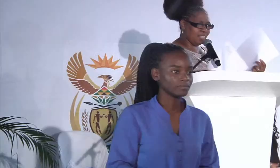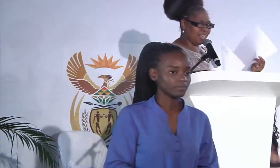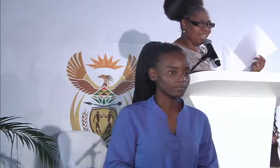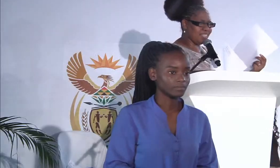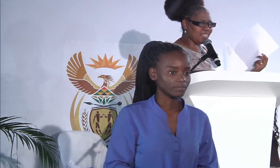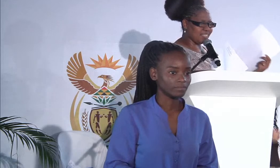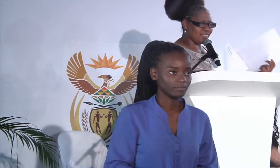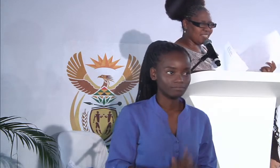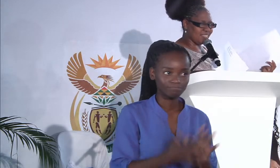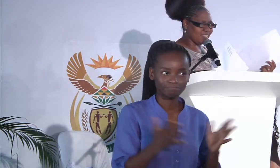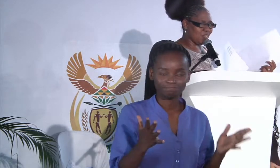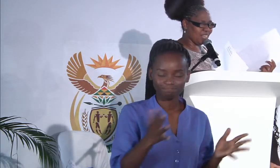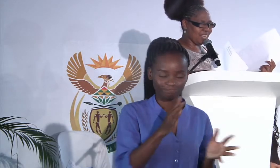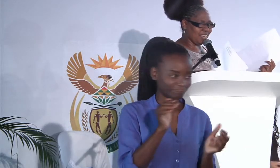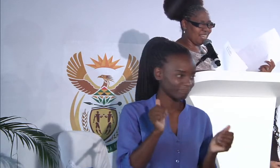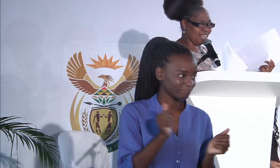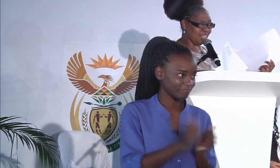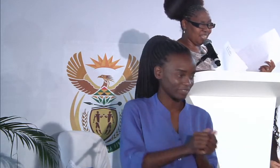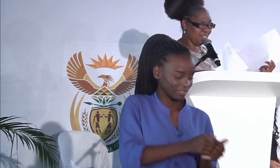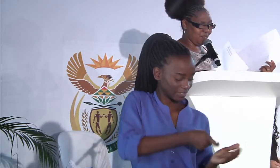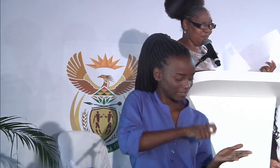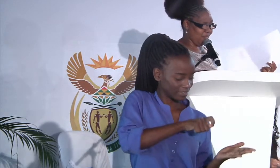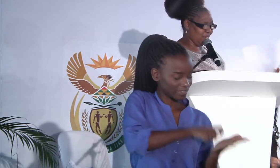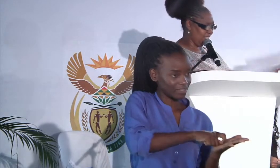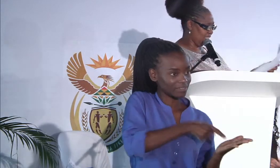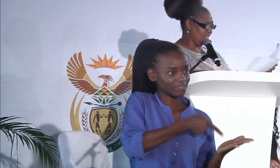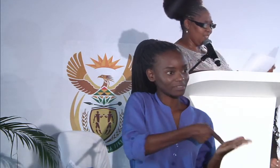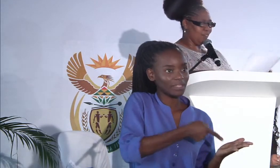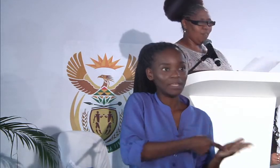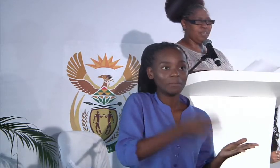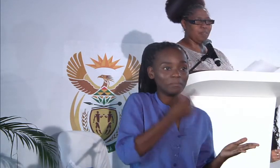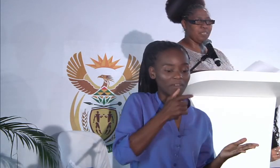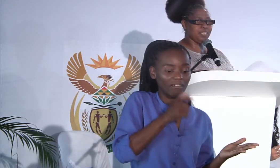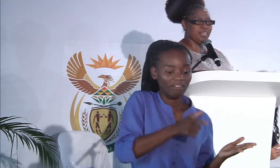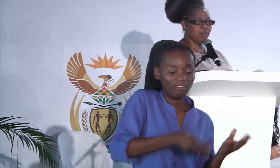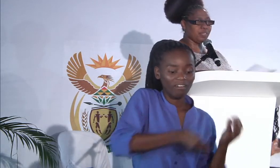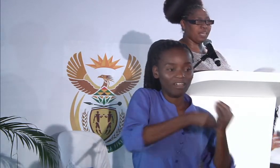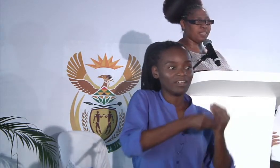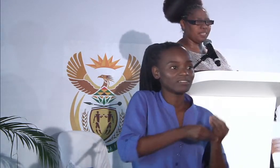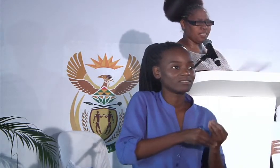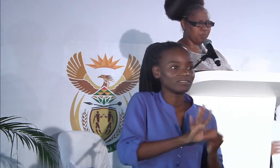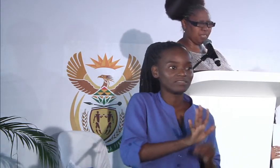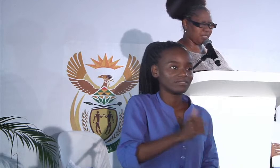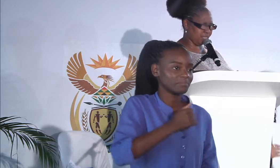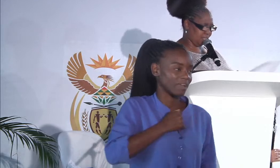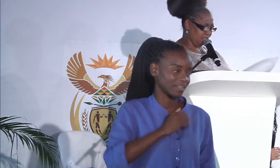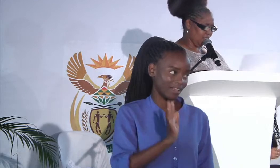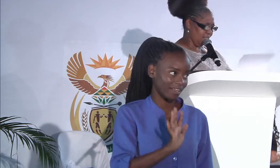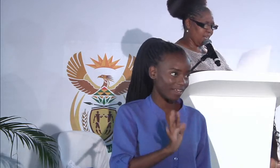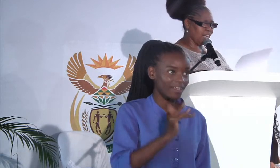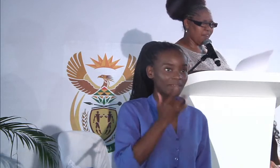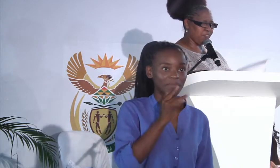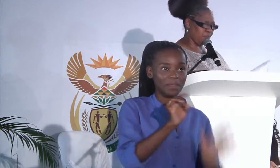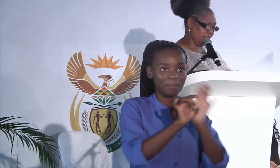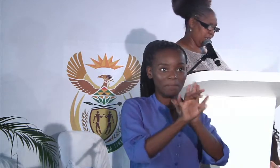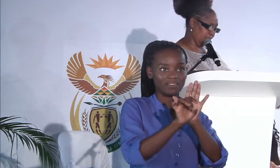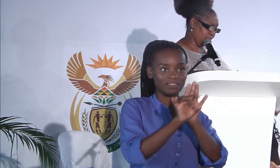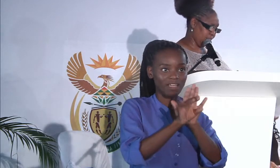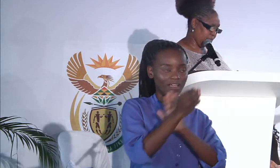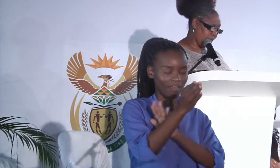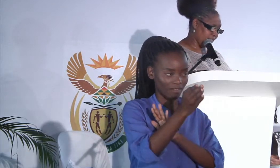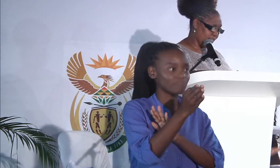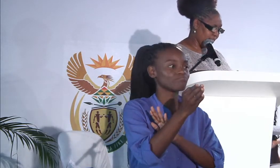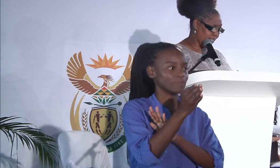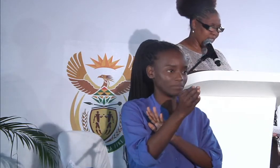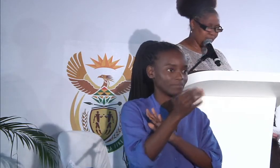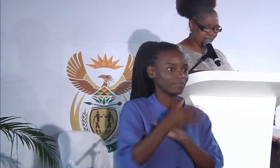Signed and sealed, so I can't add any of my words. All the media will get the speech, and everybody else that